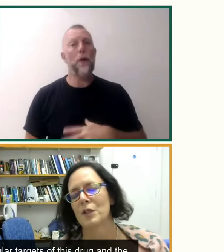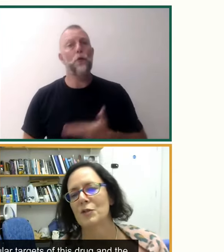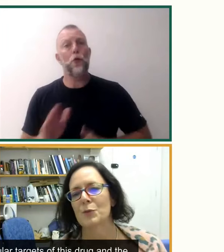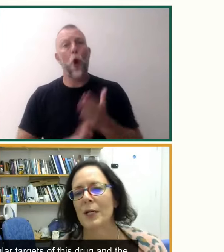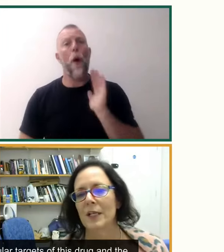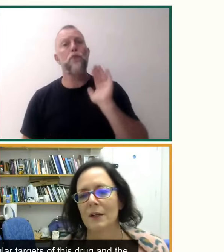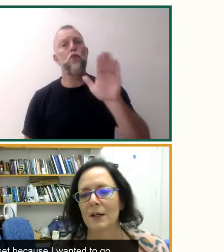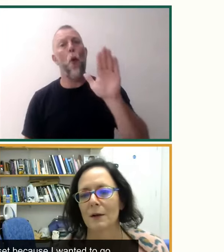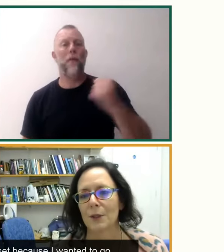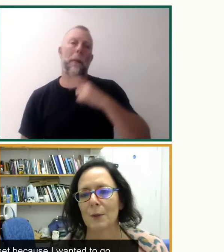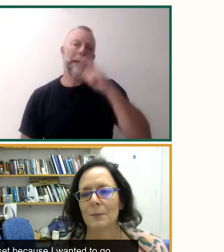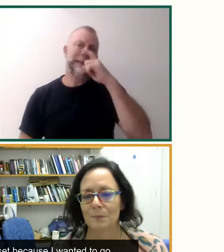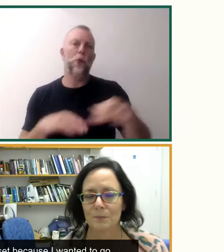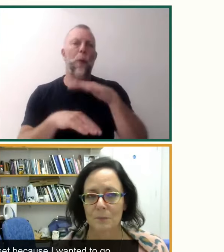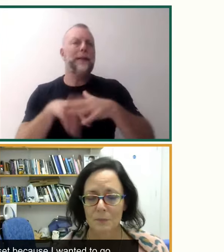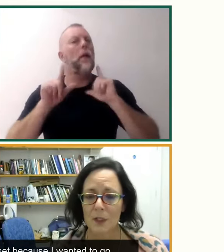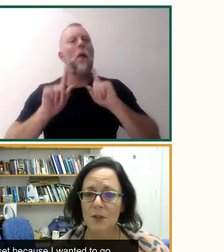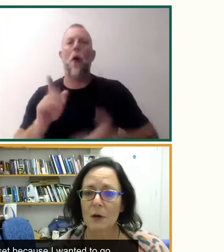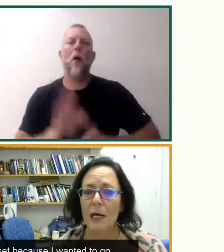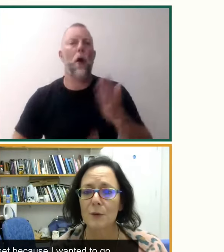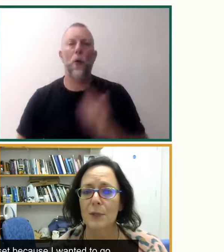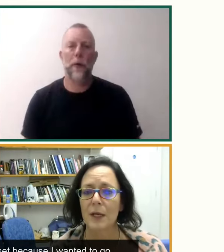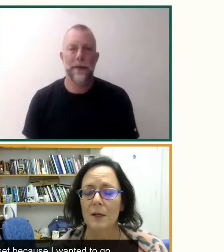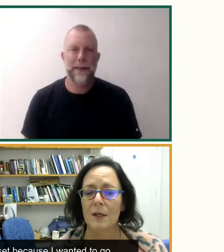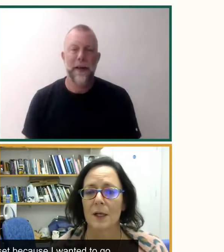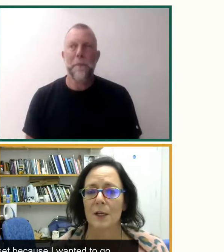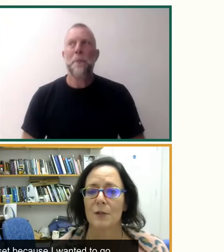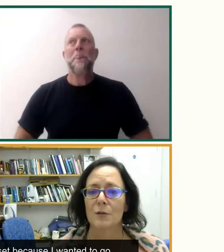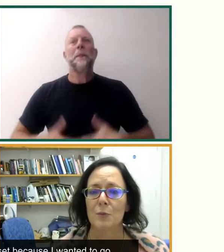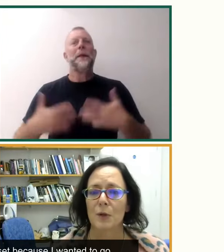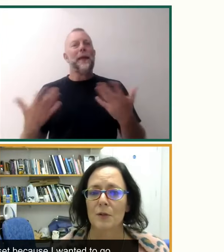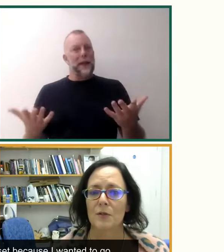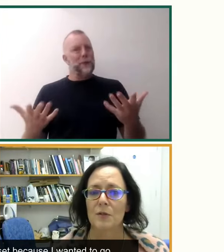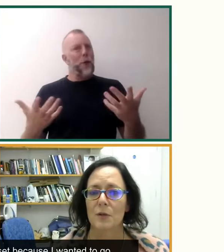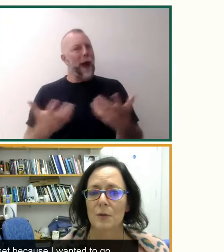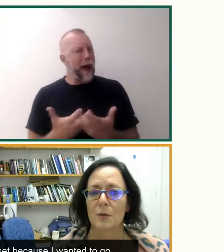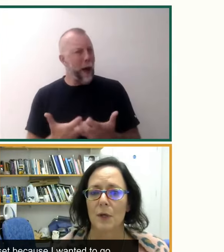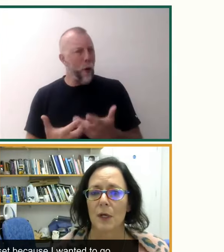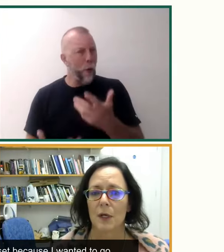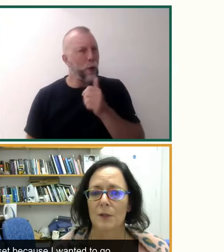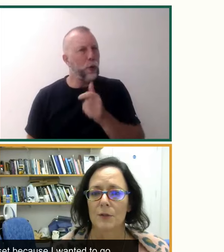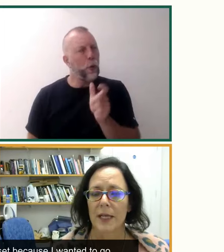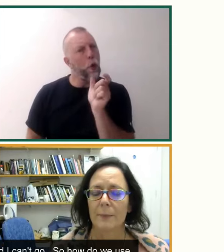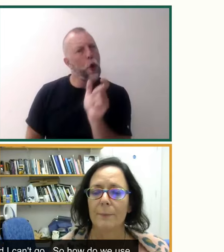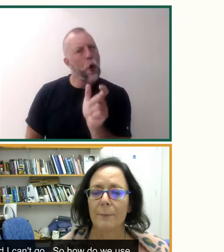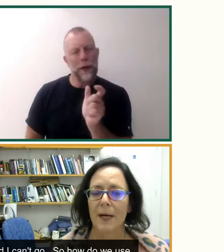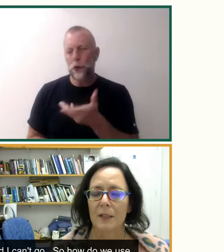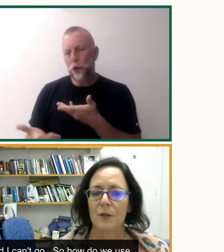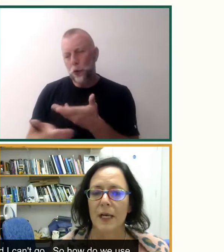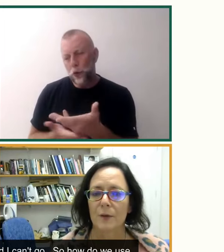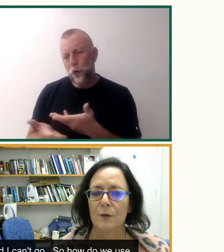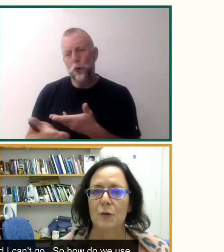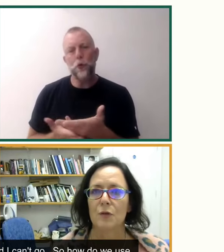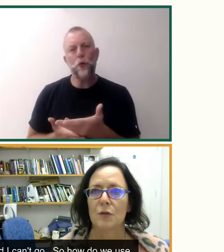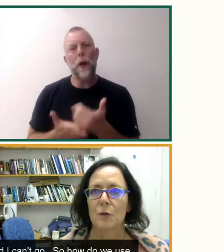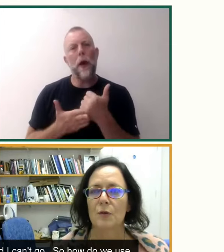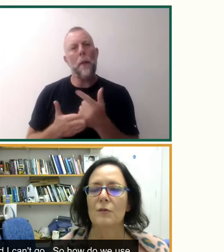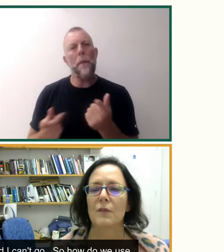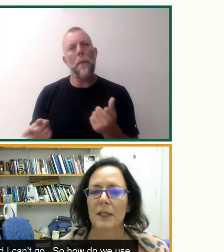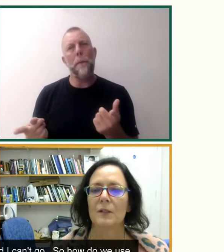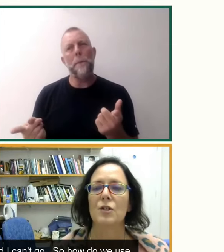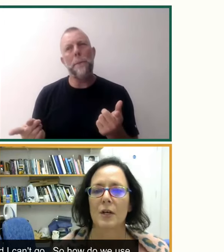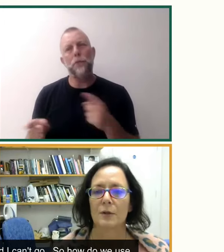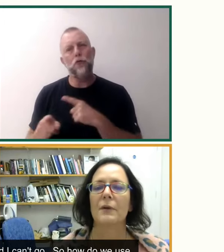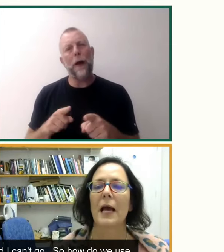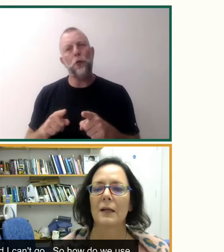my sister's wedding and I can't go. So how do we use words to get back together,